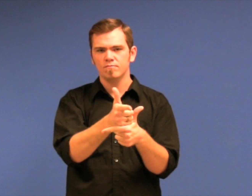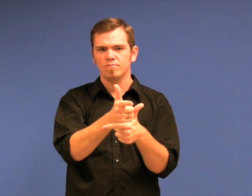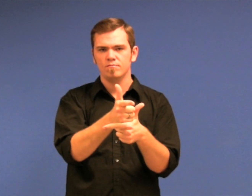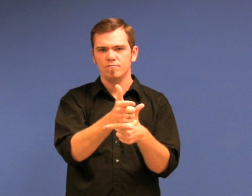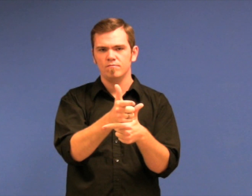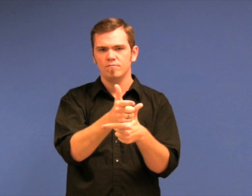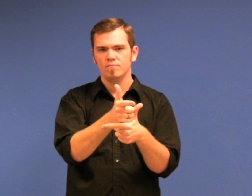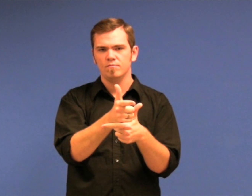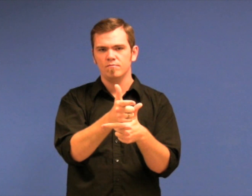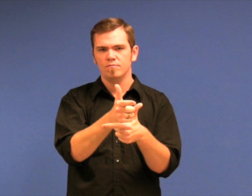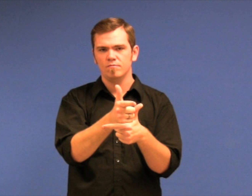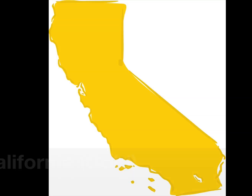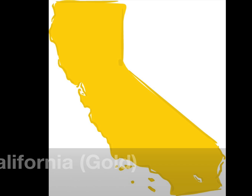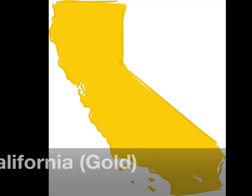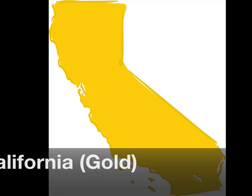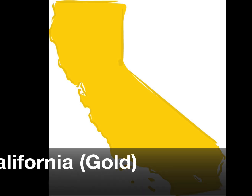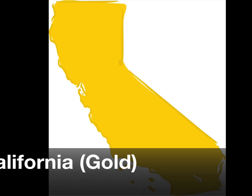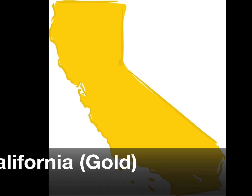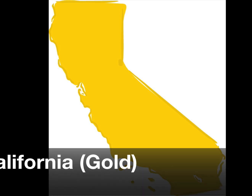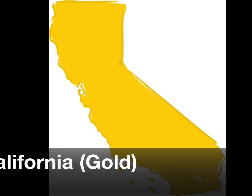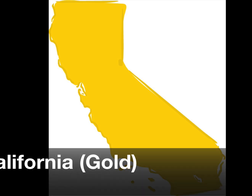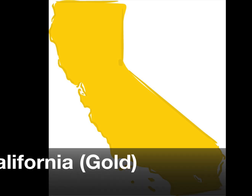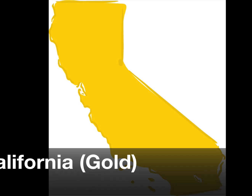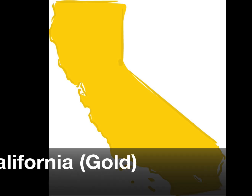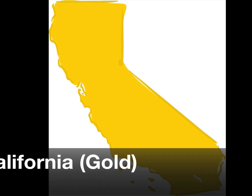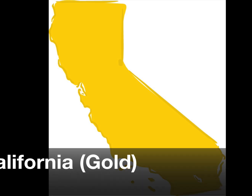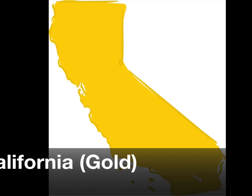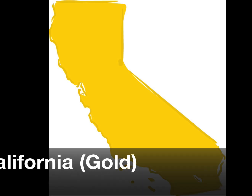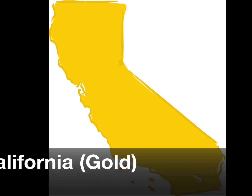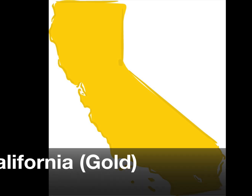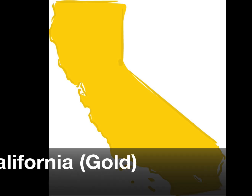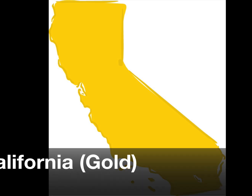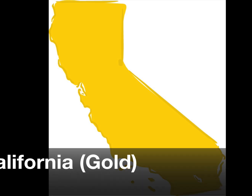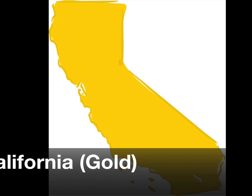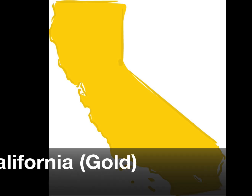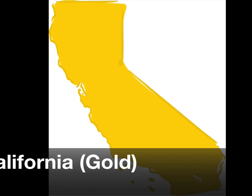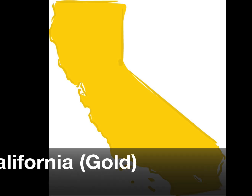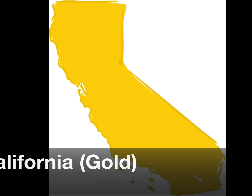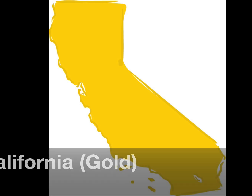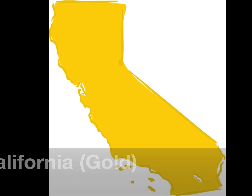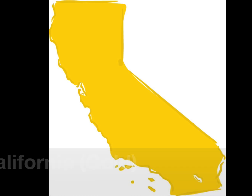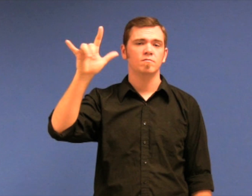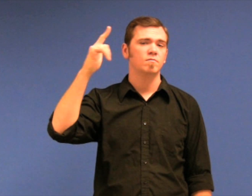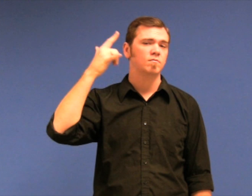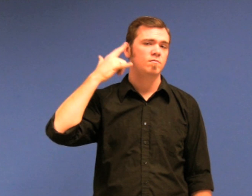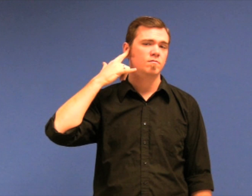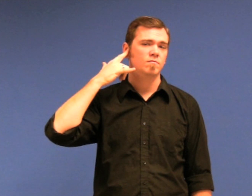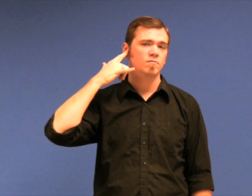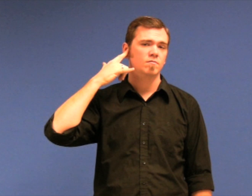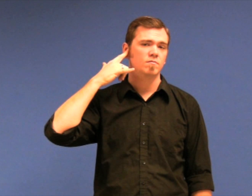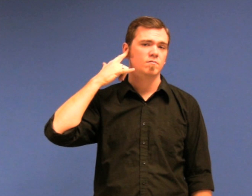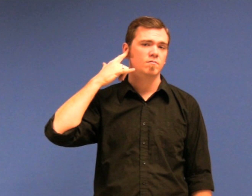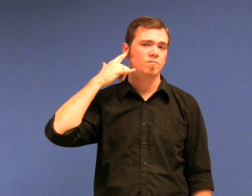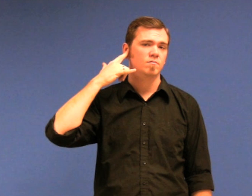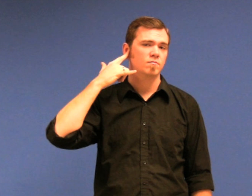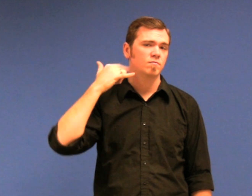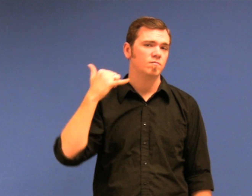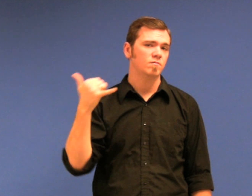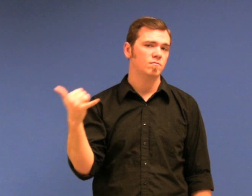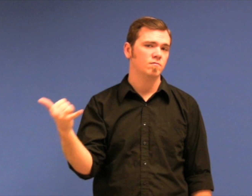Brother. All right, now let's learn some states. So the first sign is California.